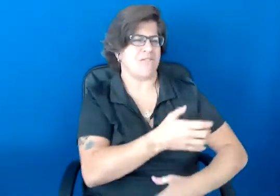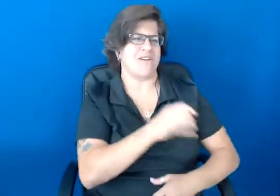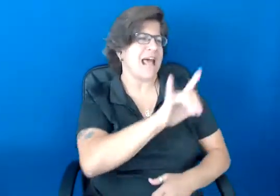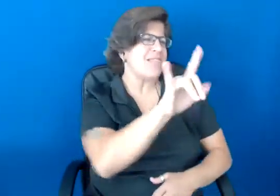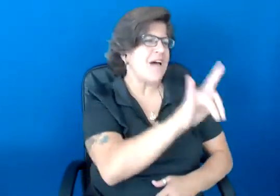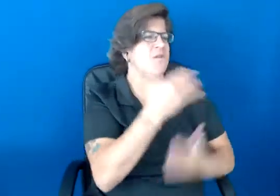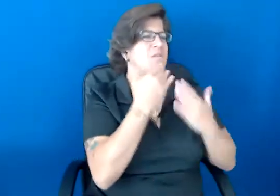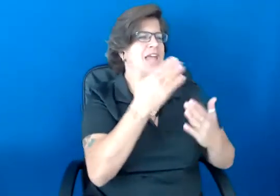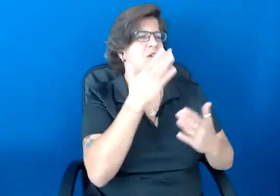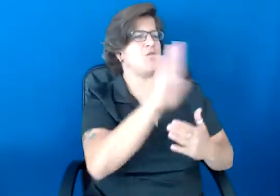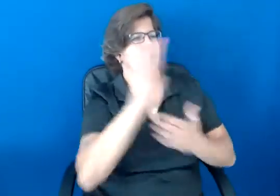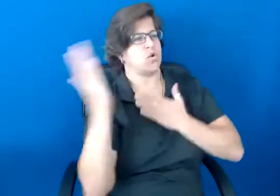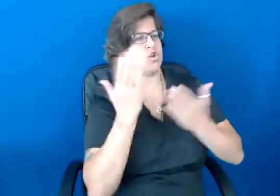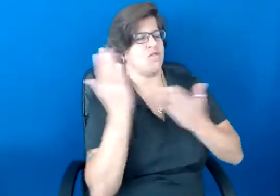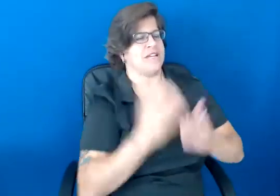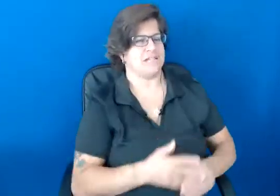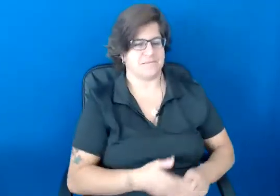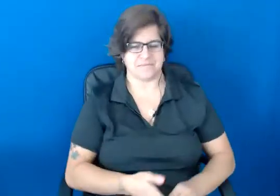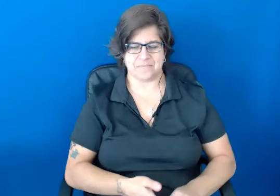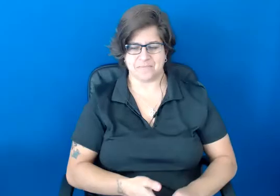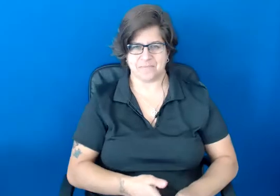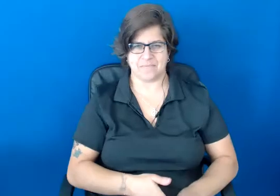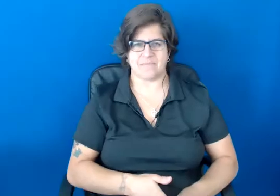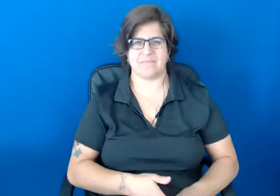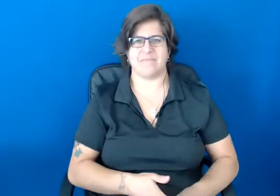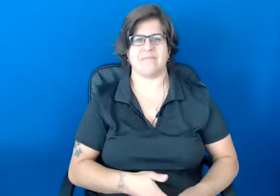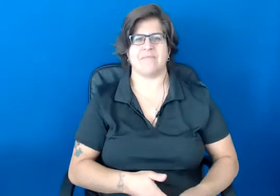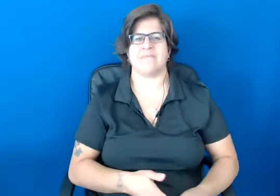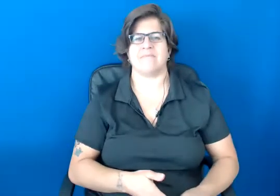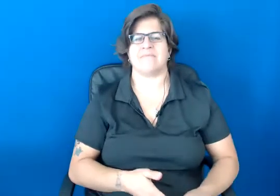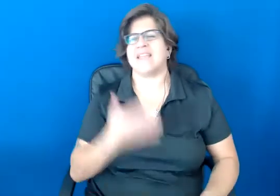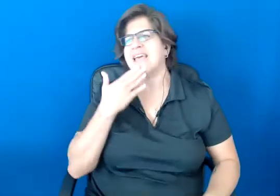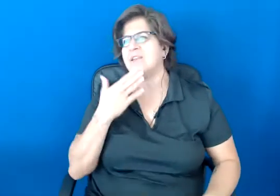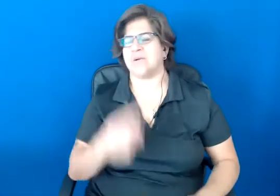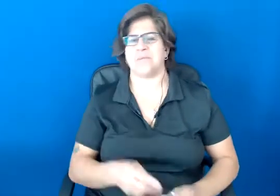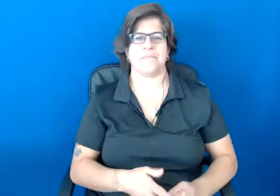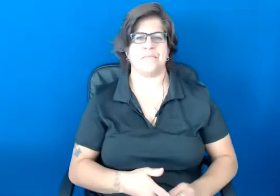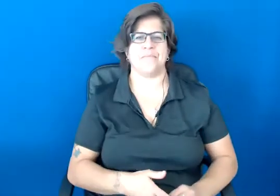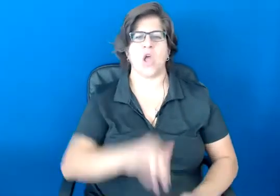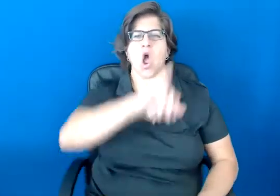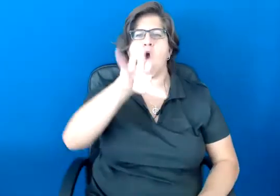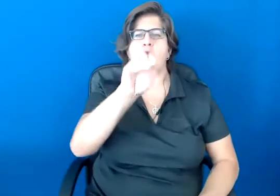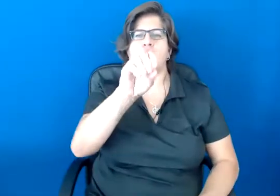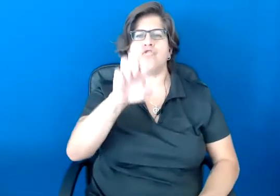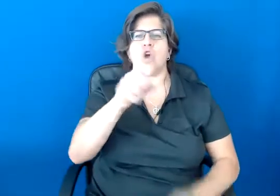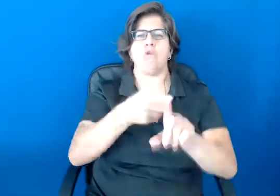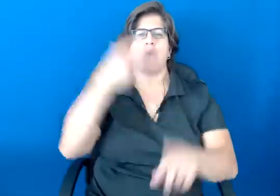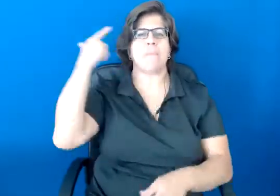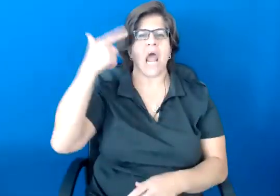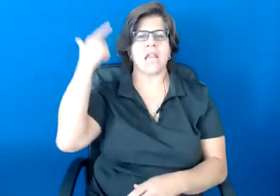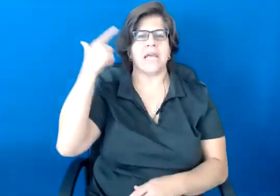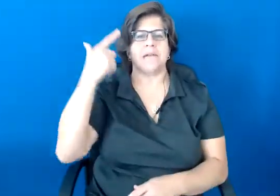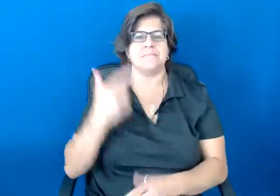love you, and I thank you for your service. Thank you. Thank you, Evelyn. Joe from London, can you